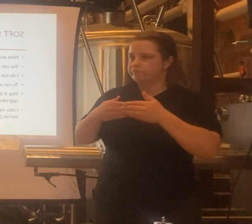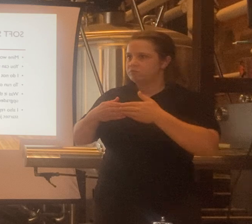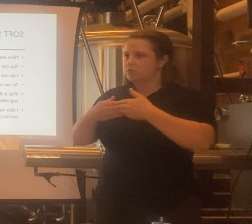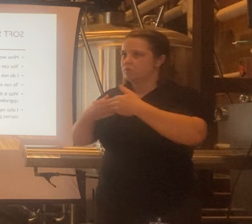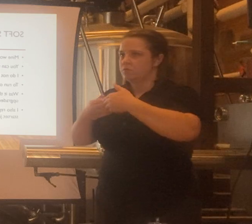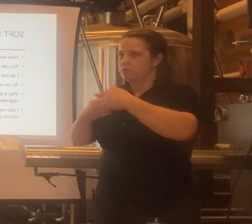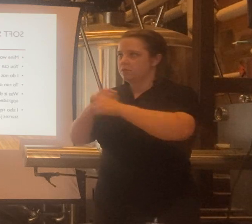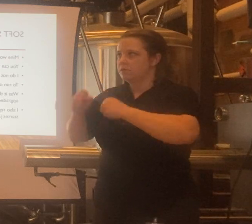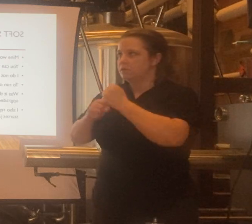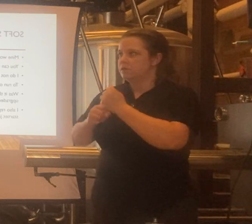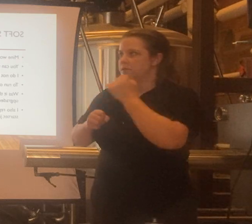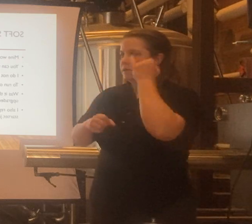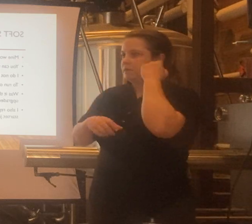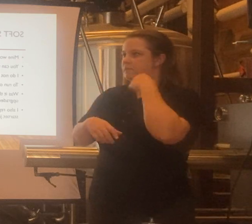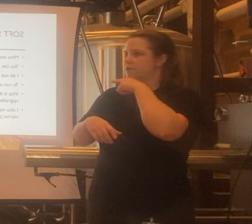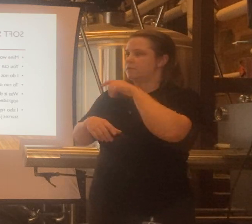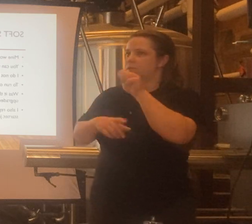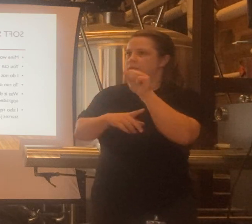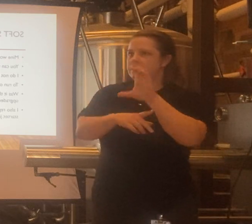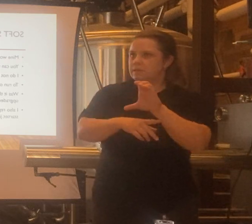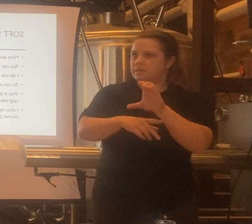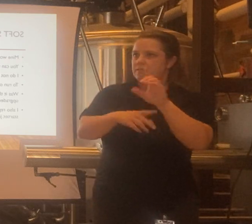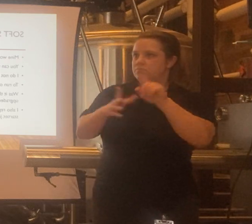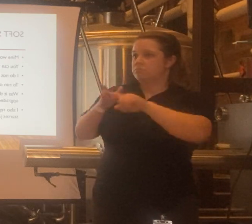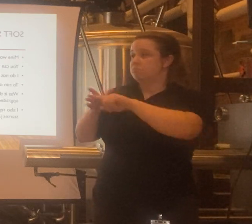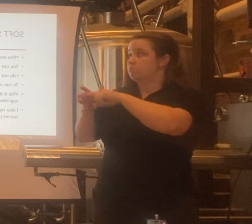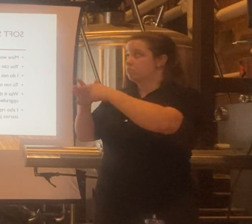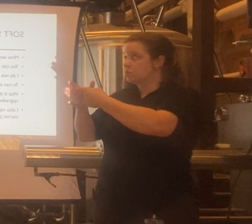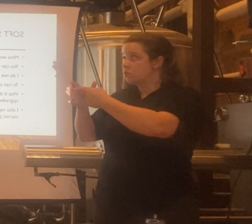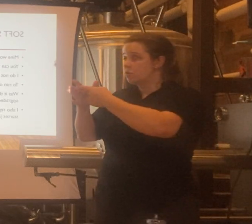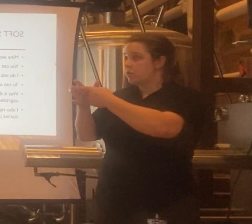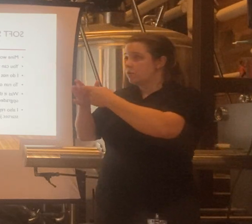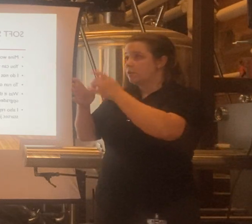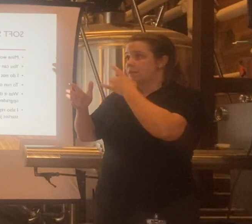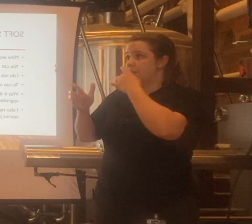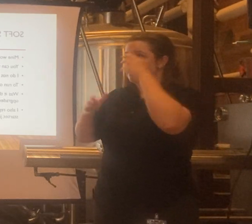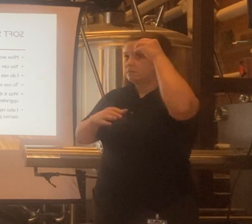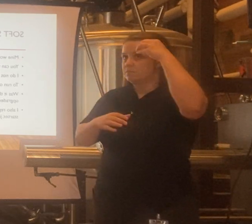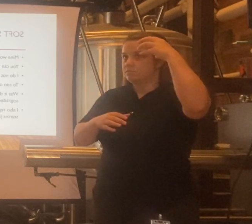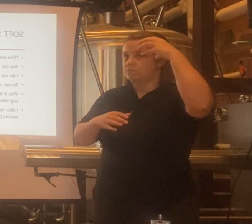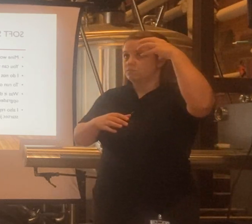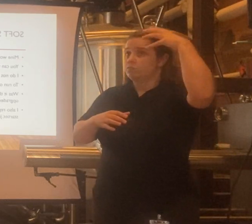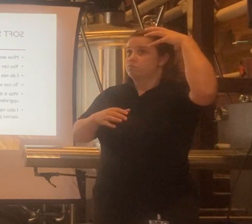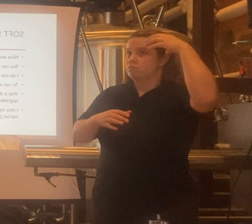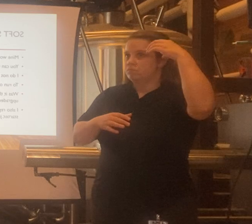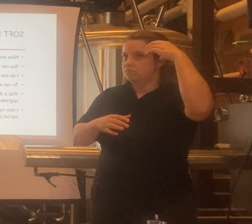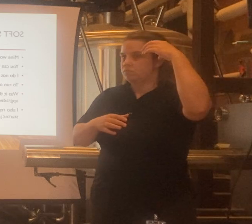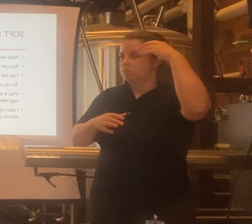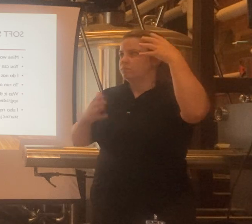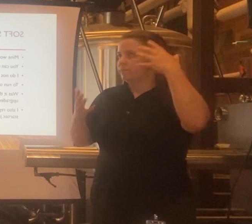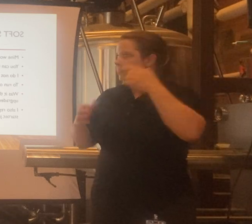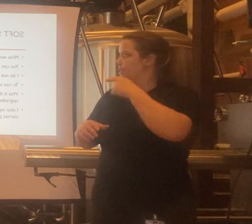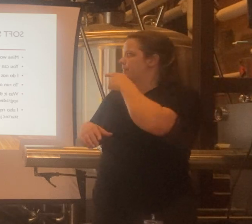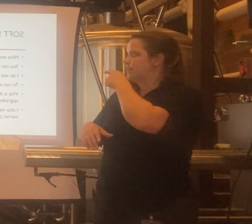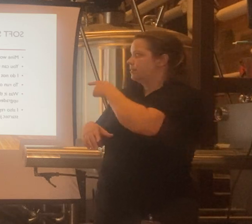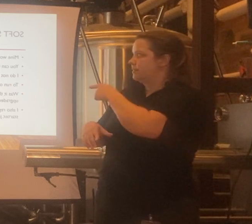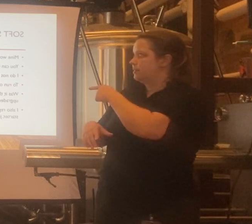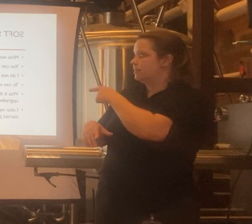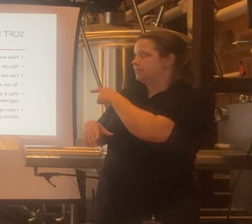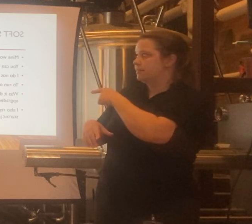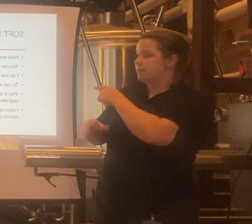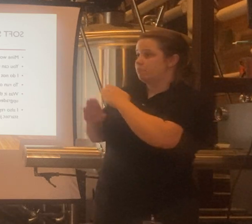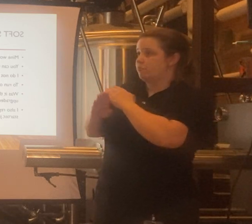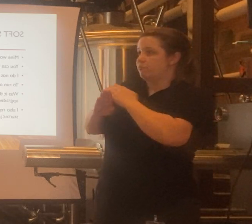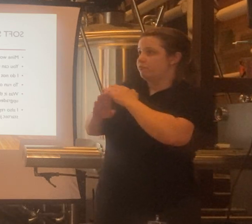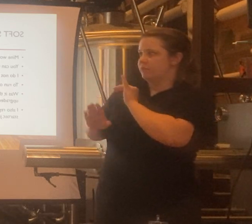broop? Everybody experience that? These will eliminate that. Because what it's doing is it's generating the amount of amps. It takes about 20